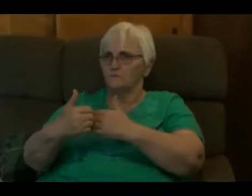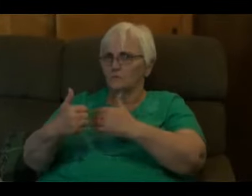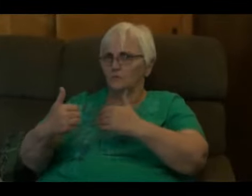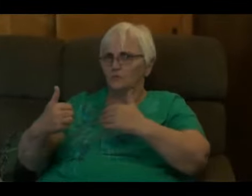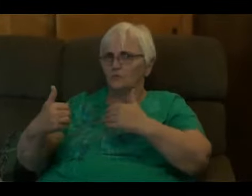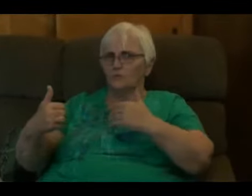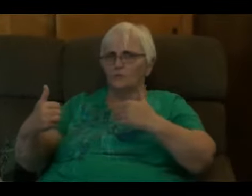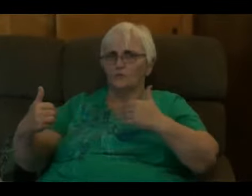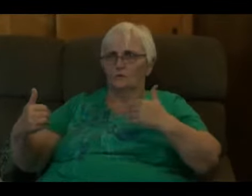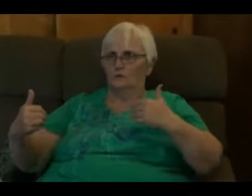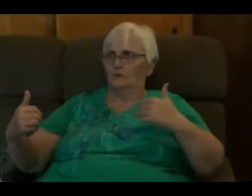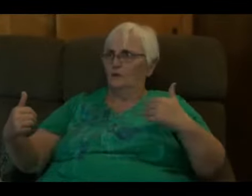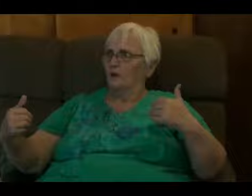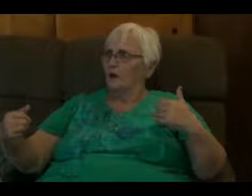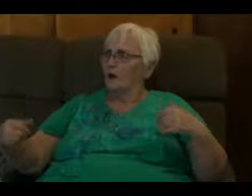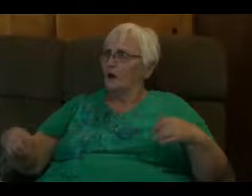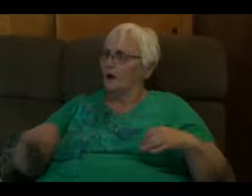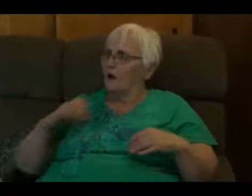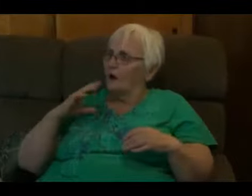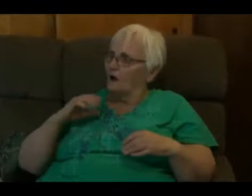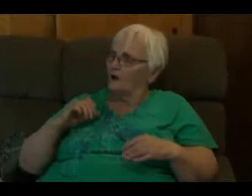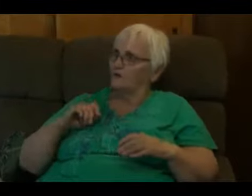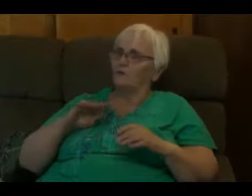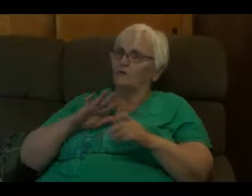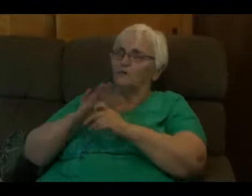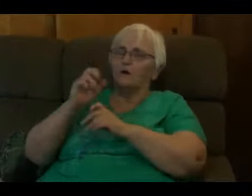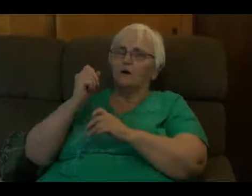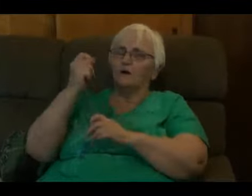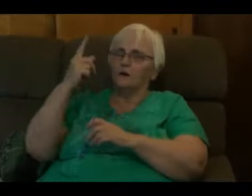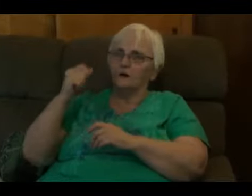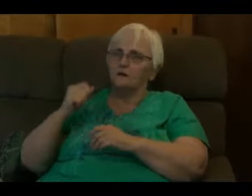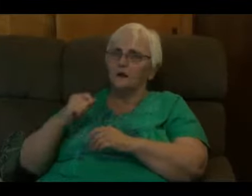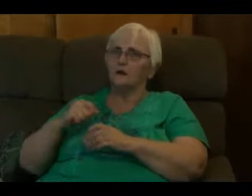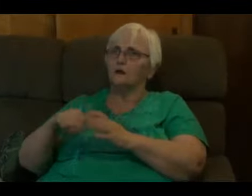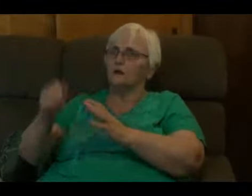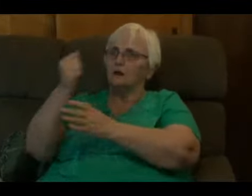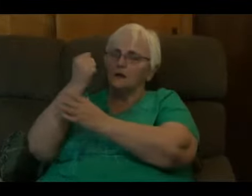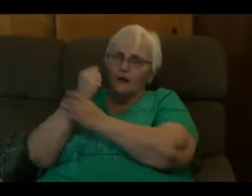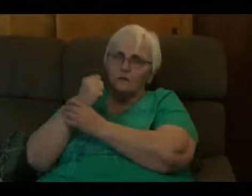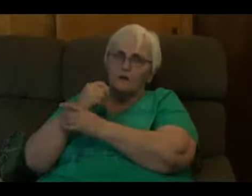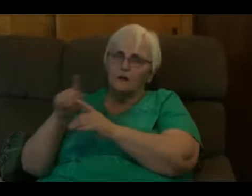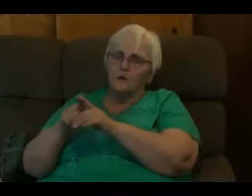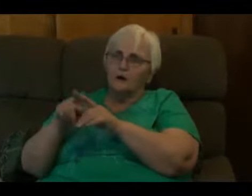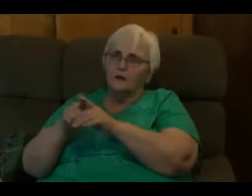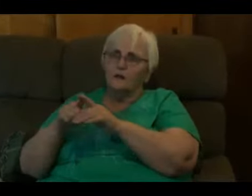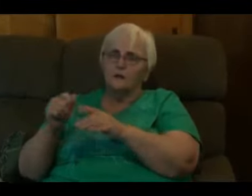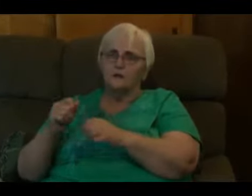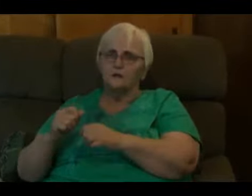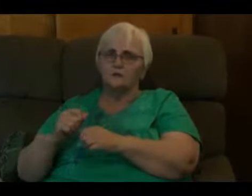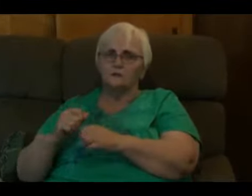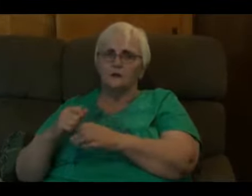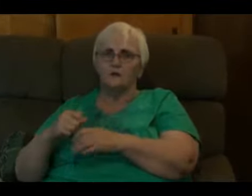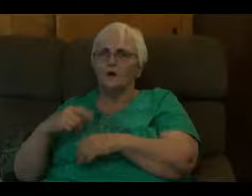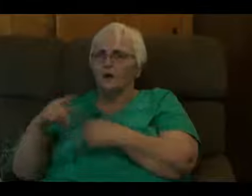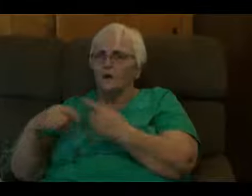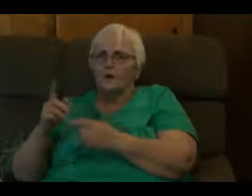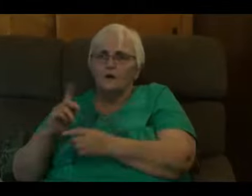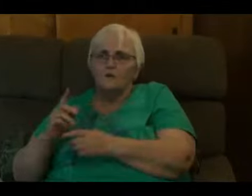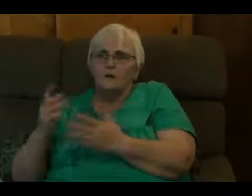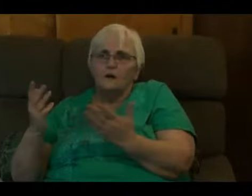what? There was a clarity. Amen. There was a clarity in Abraham. Hallelujah. Going where, you know, and I use him a